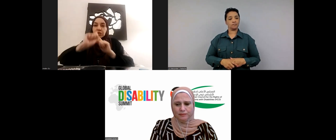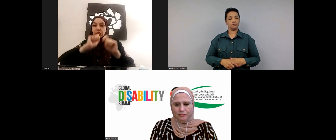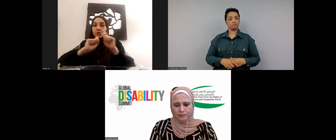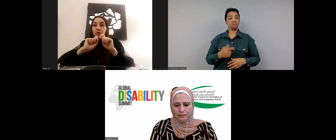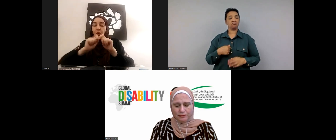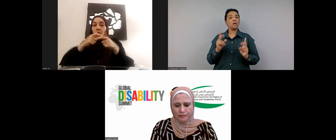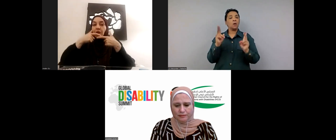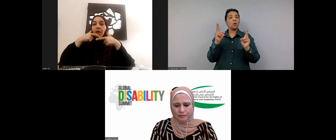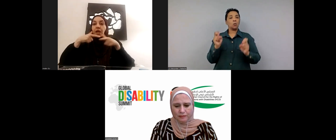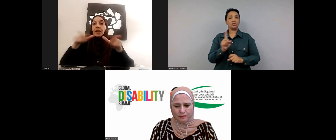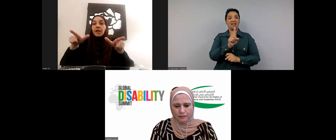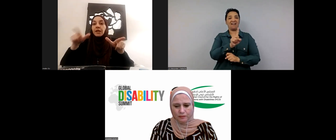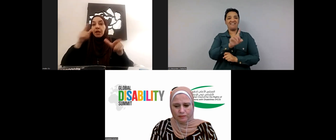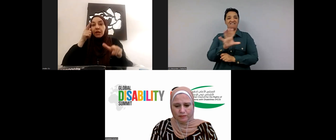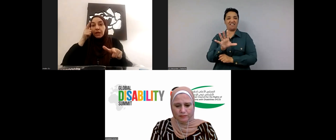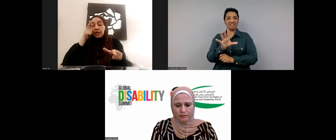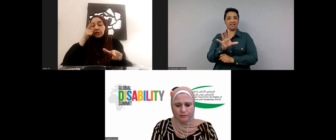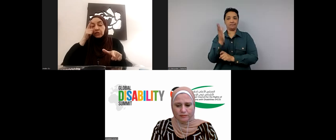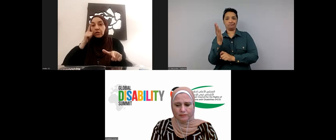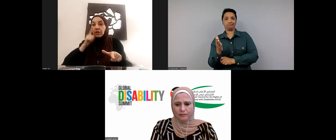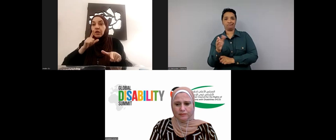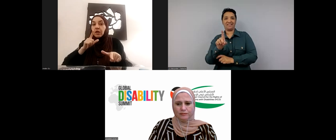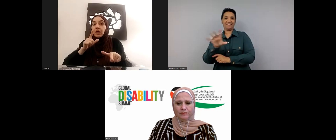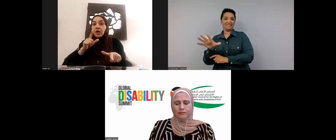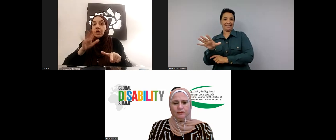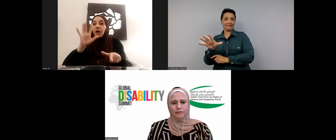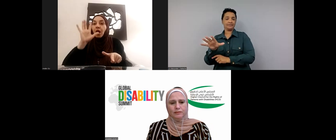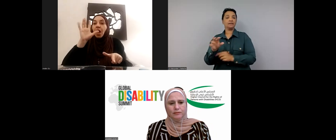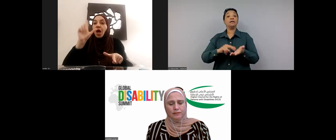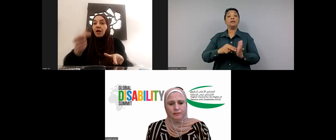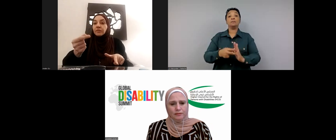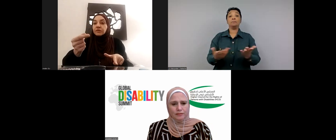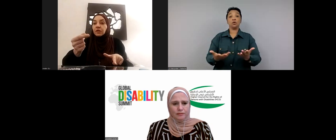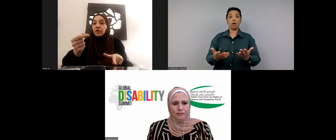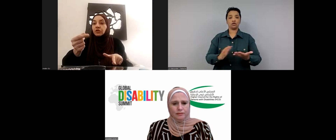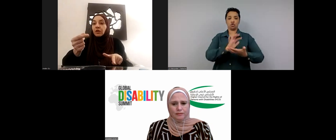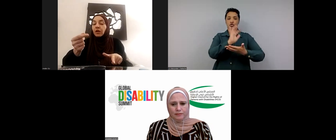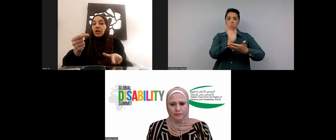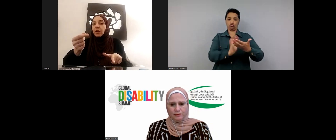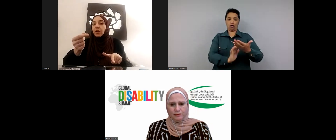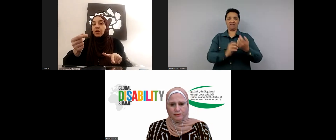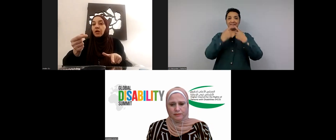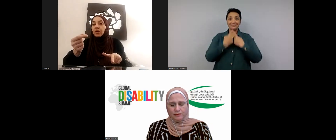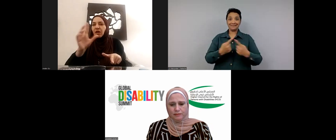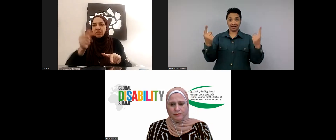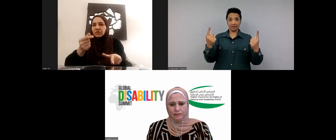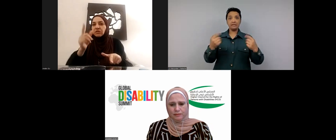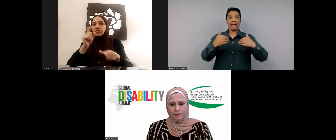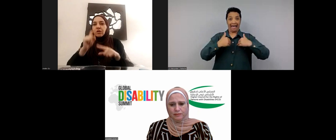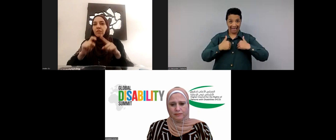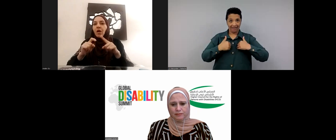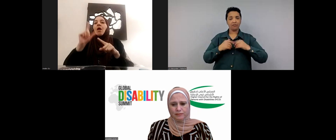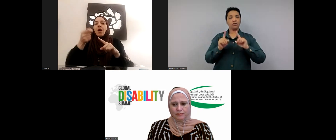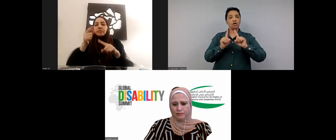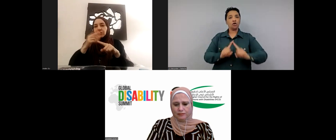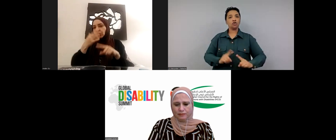15-4-15, meaning that we put in the draft declaration obligation